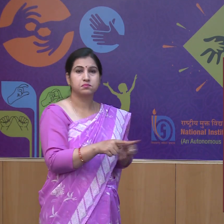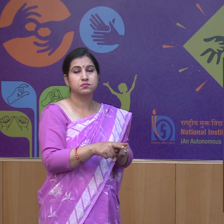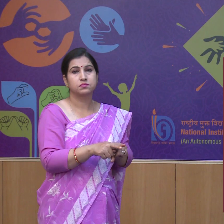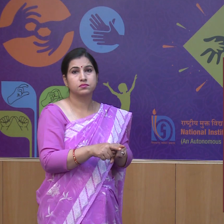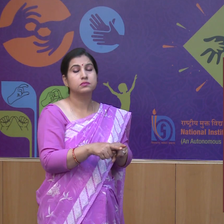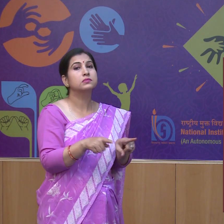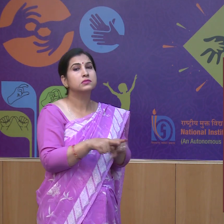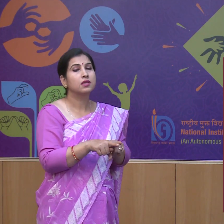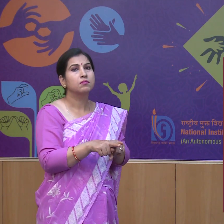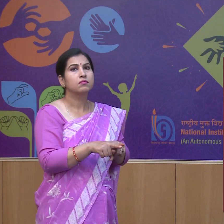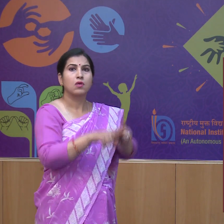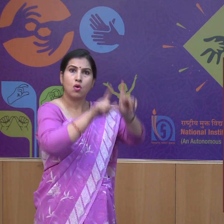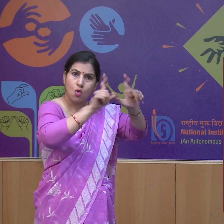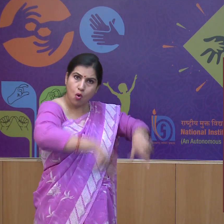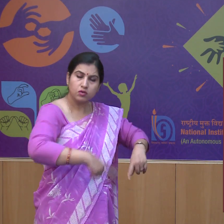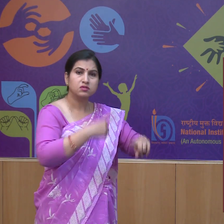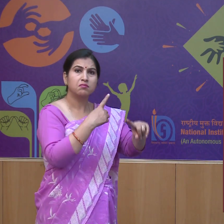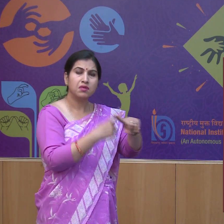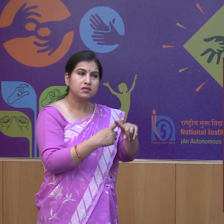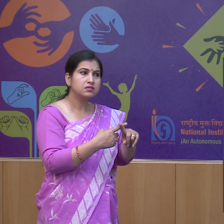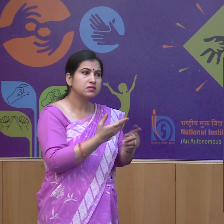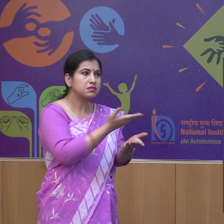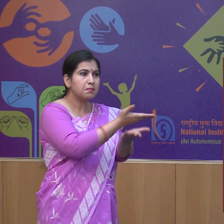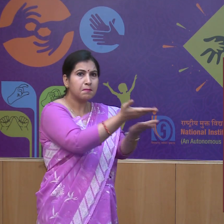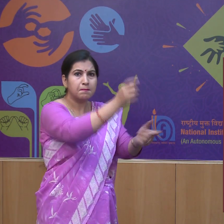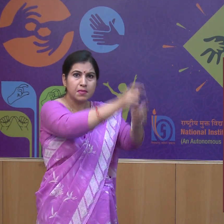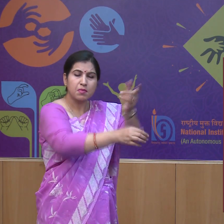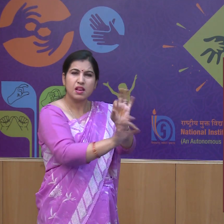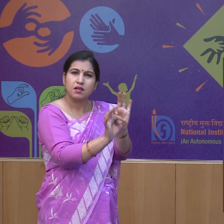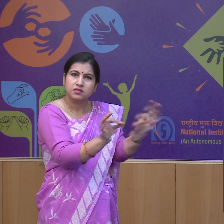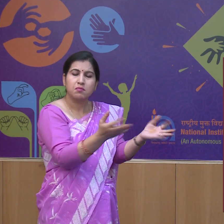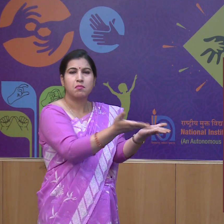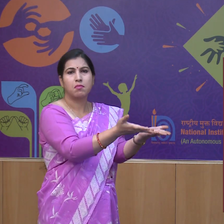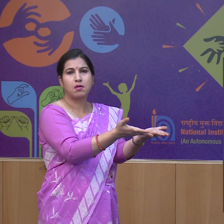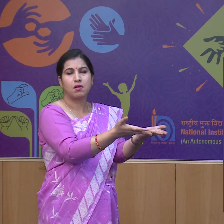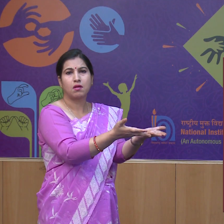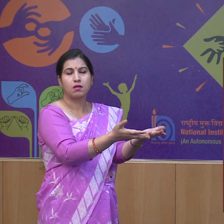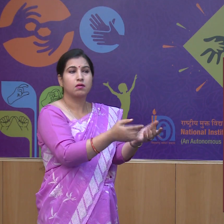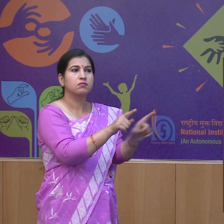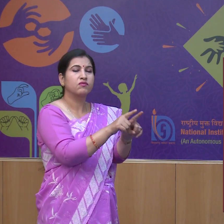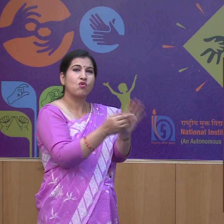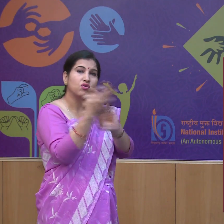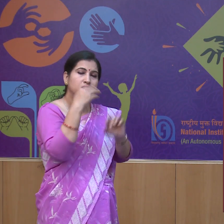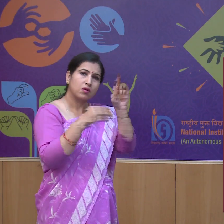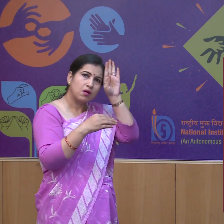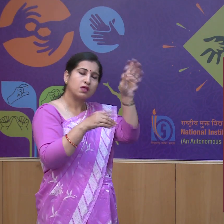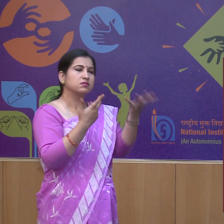it also affected those people who were dependent upon